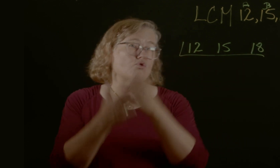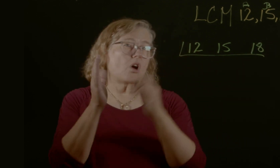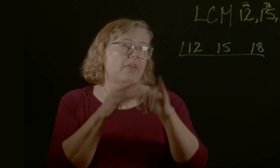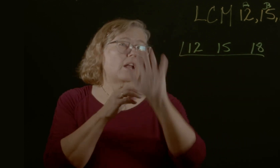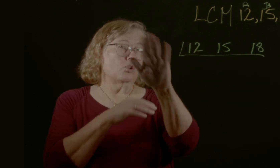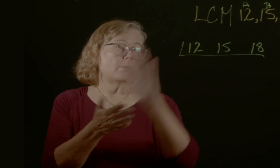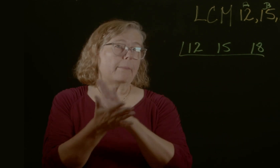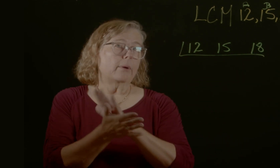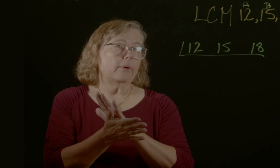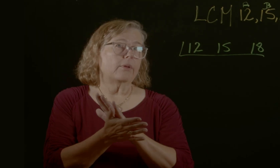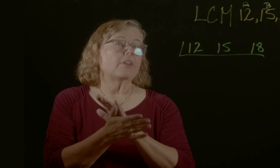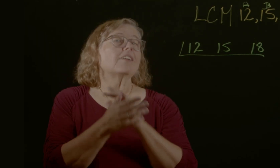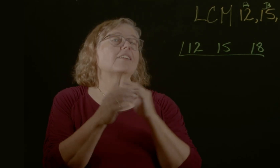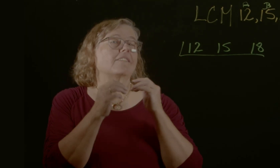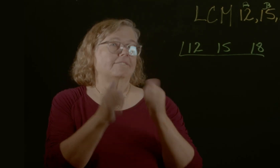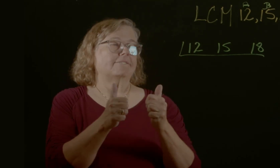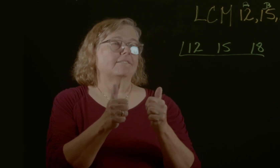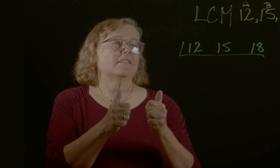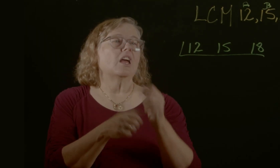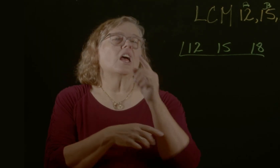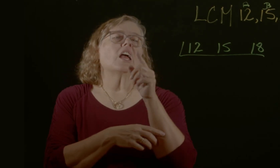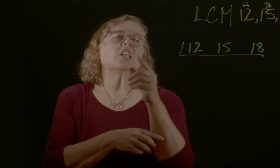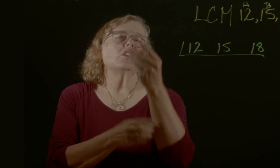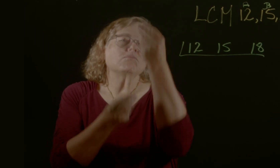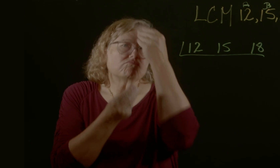Did you draw that on your paper? Good job.